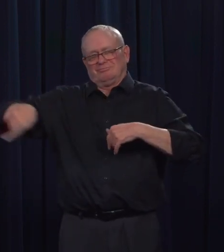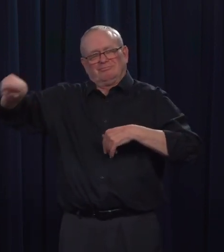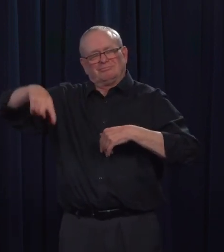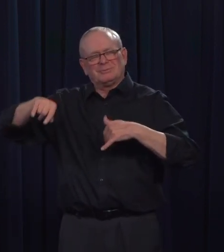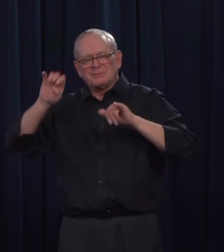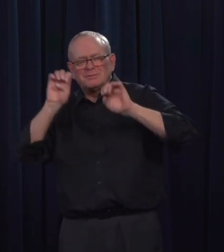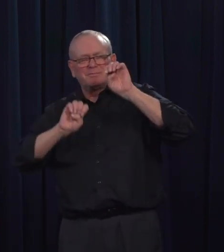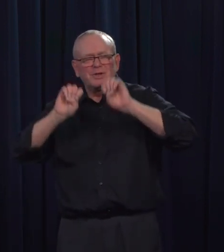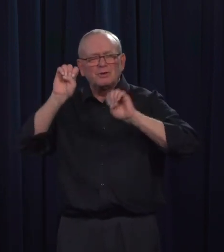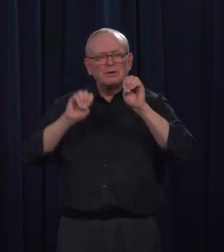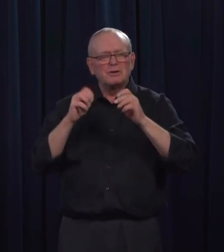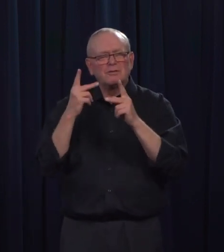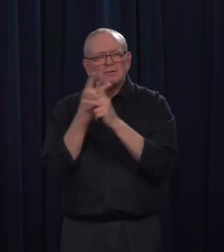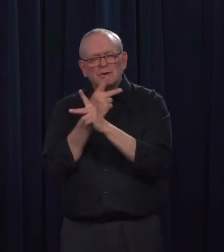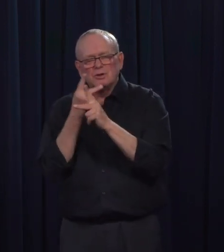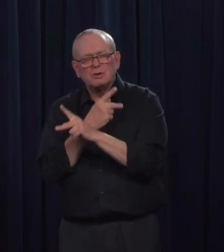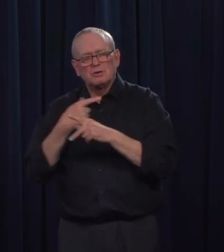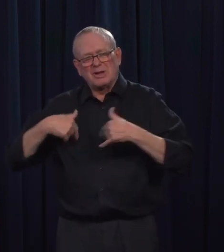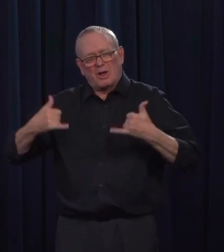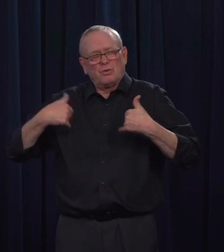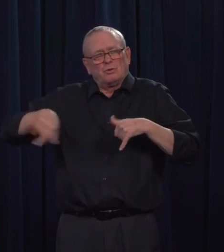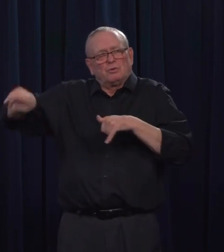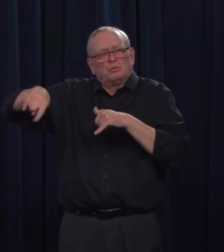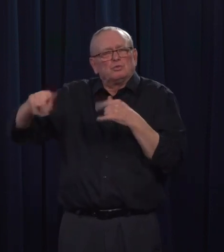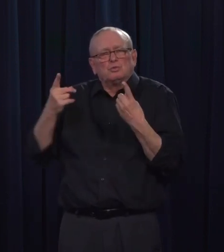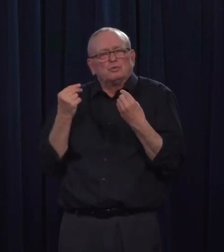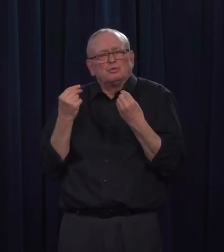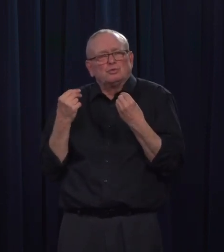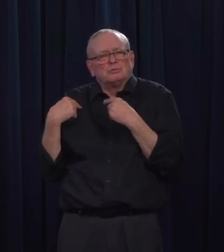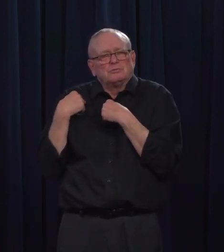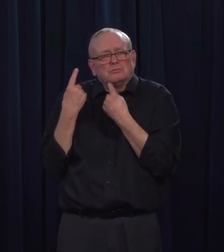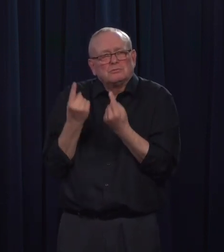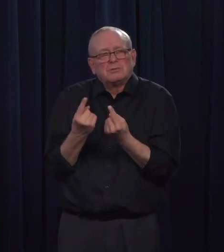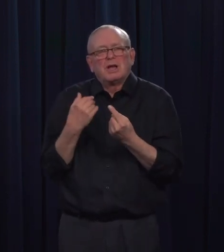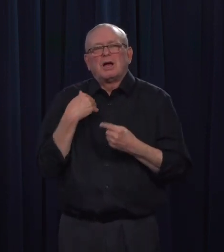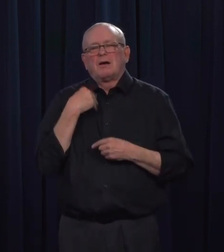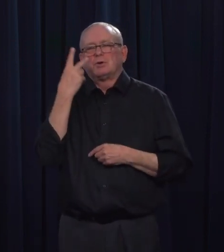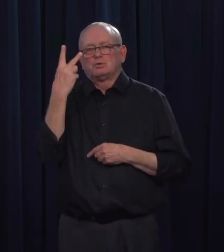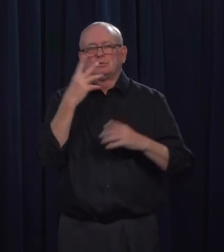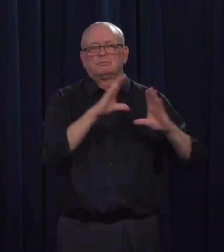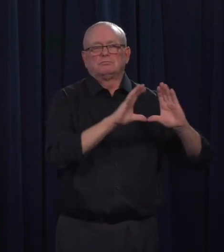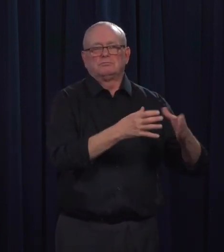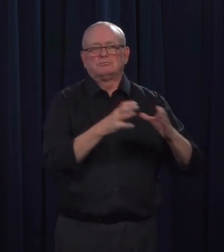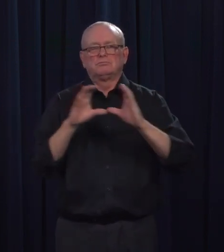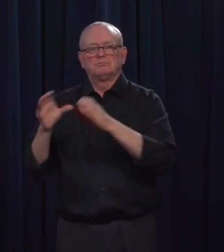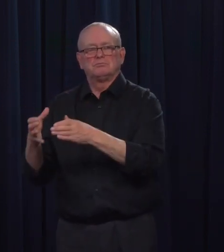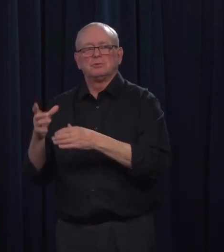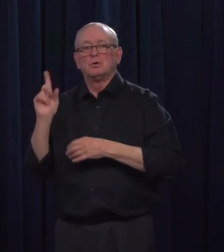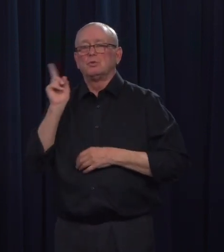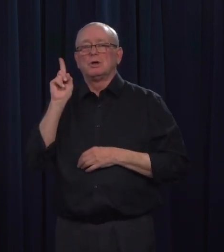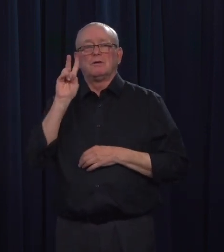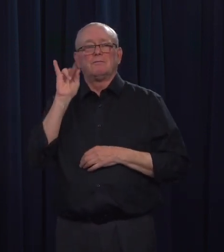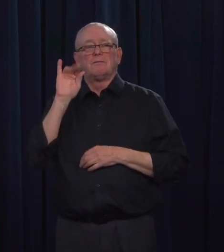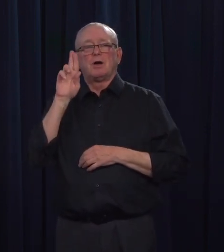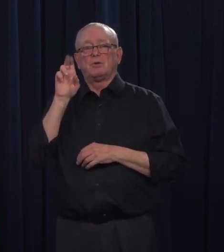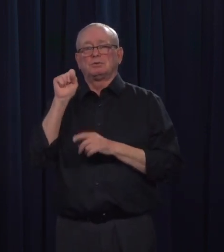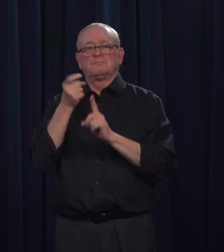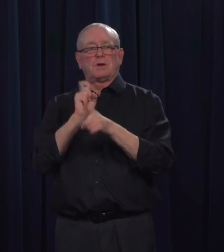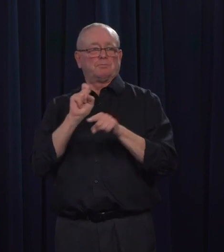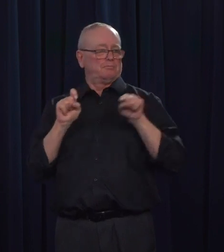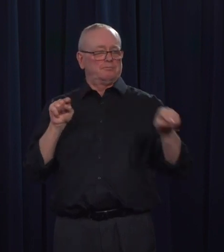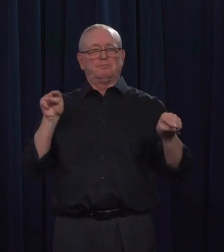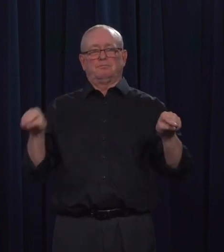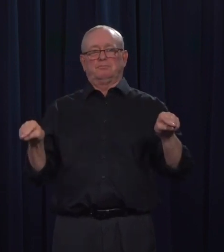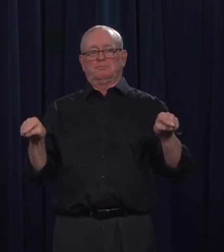have 2 sources of the virus. So we know that one of the sources of confirmed cases, and it has been our major source